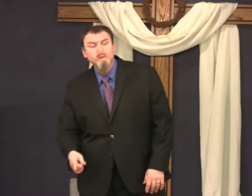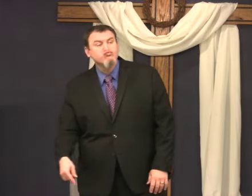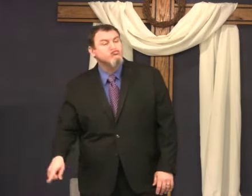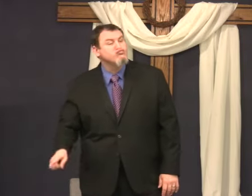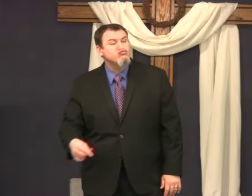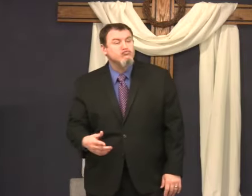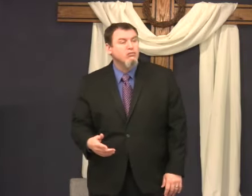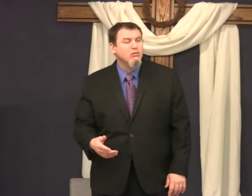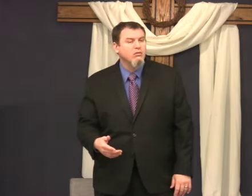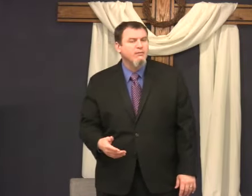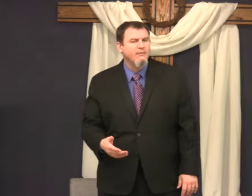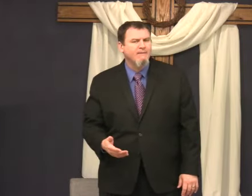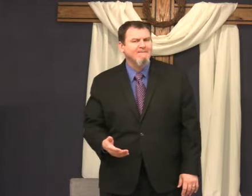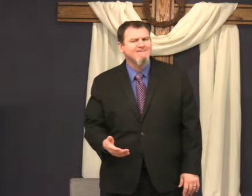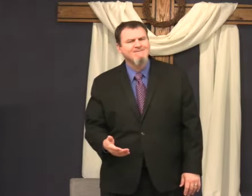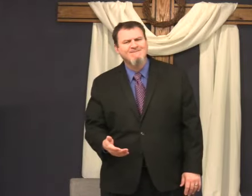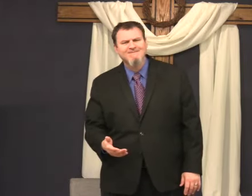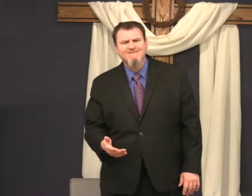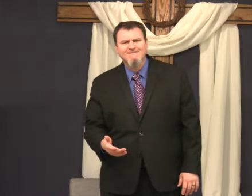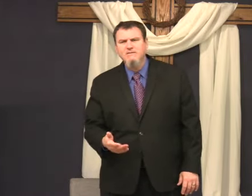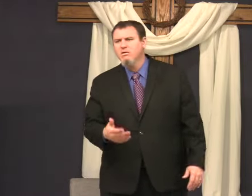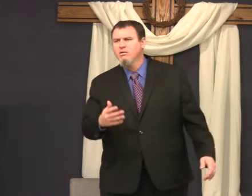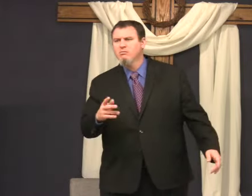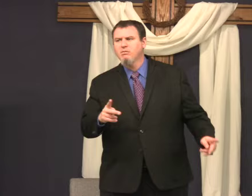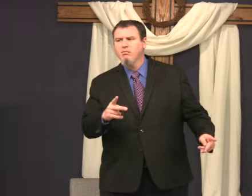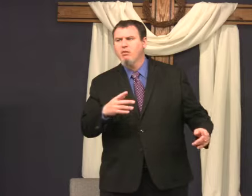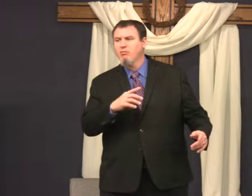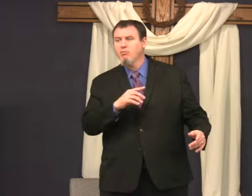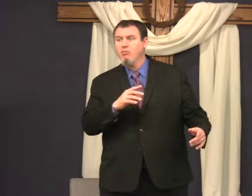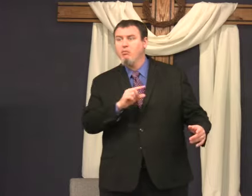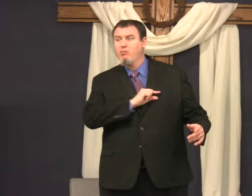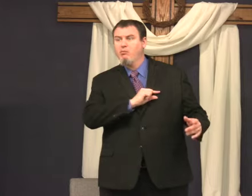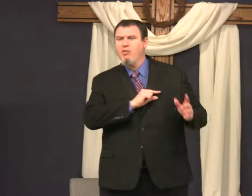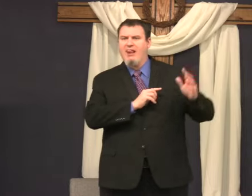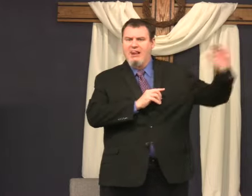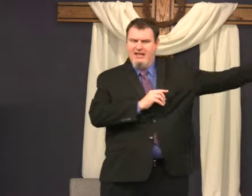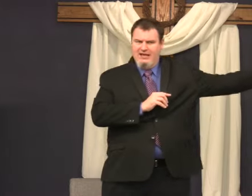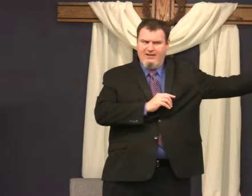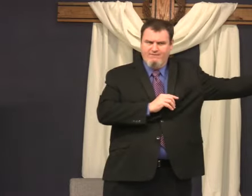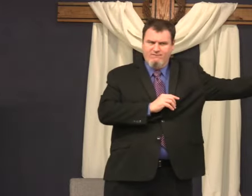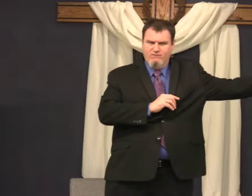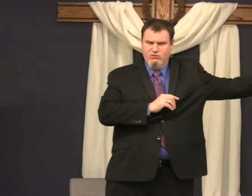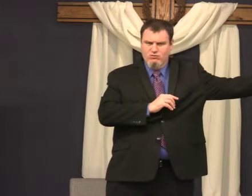ground. He wrote in the dust with his finger. And